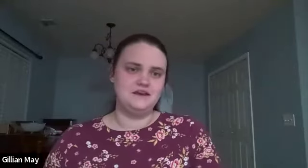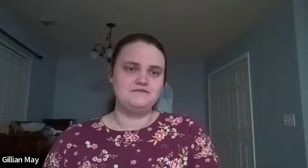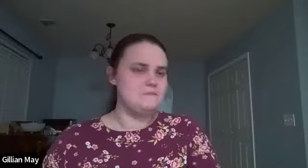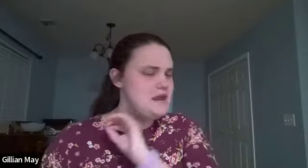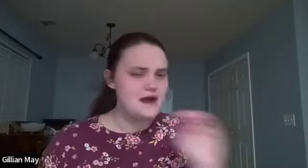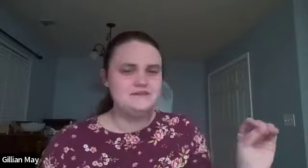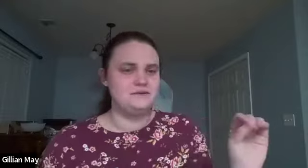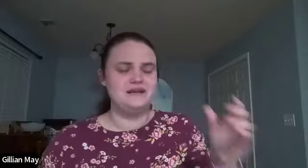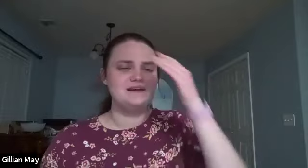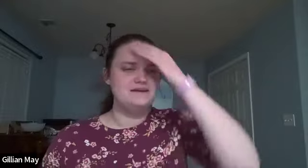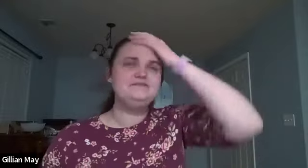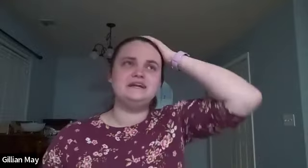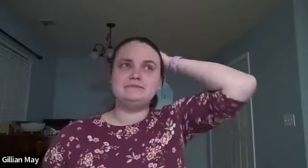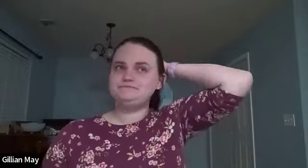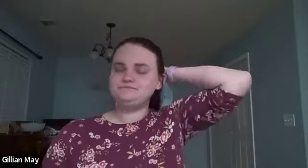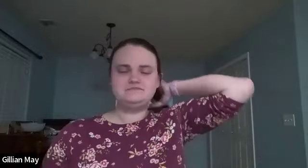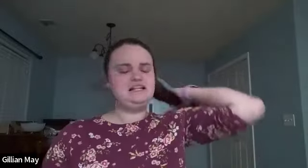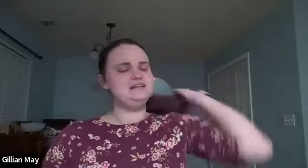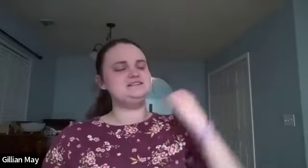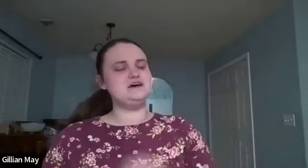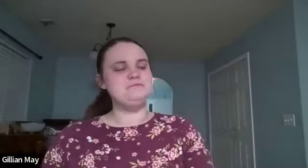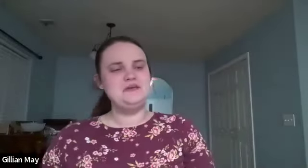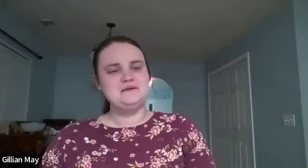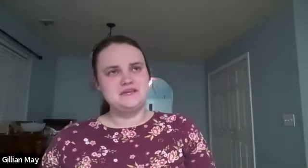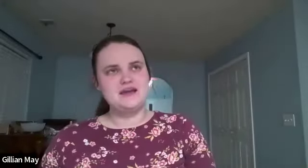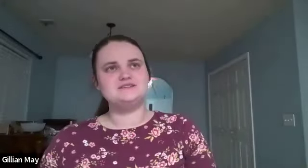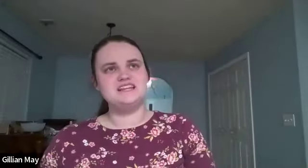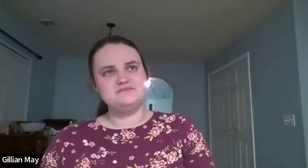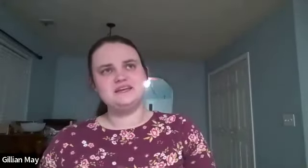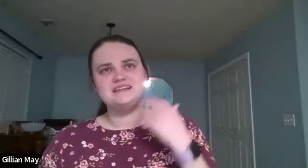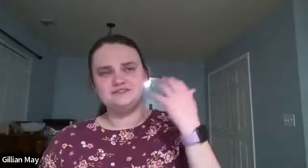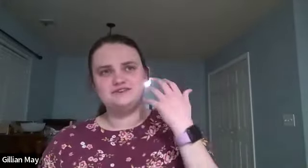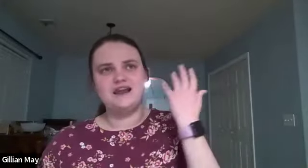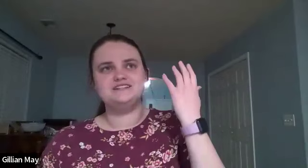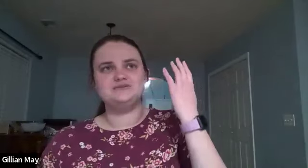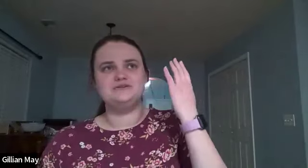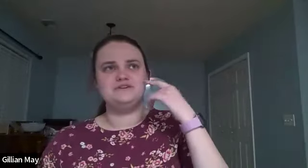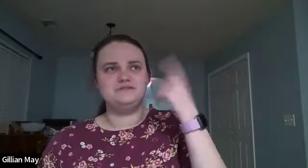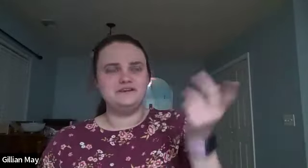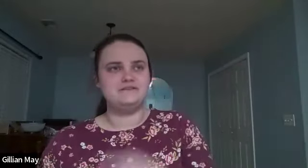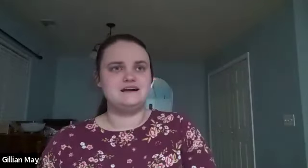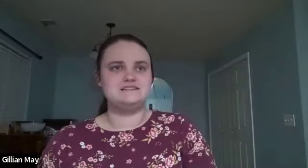anything from none of them. And it's kind of funny. And so, but yeah, so deaf being is like they'll scratch or they'll fling glasses